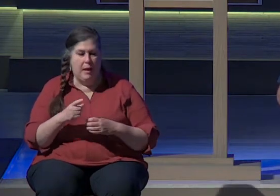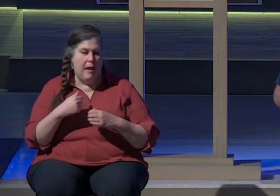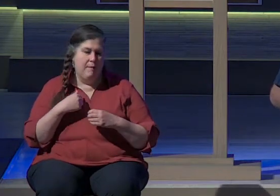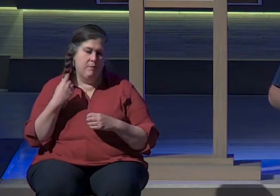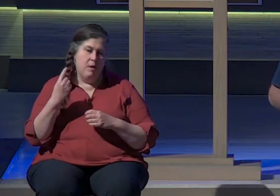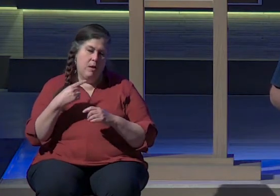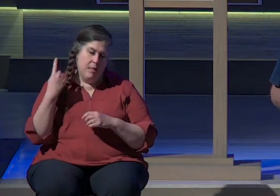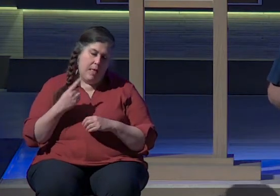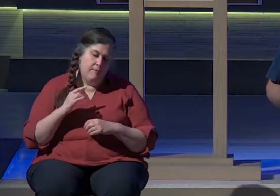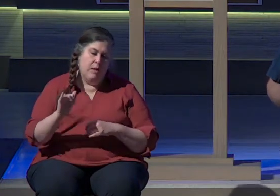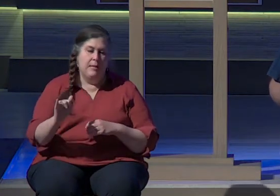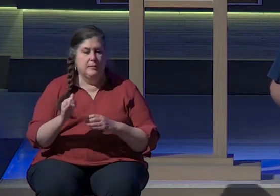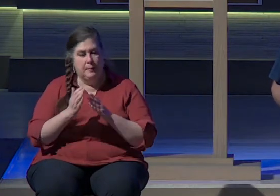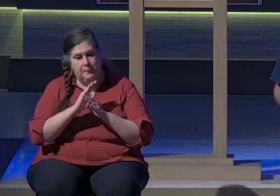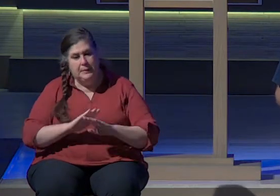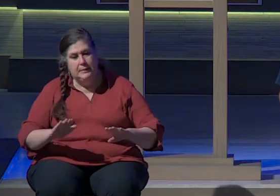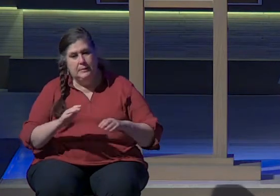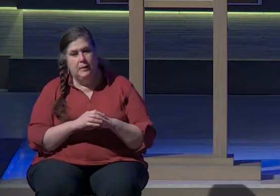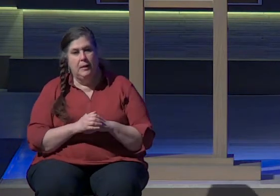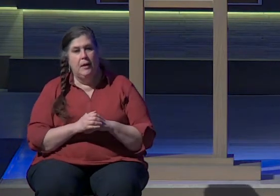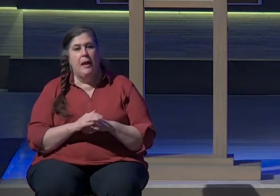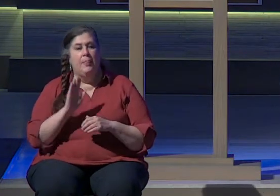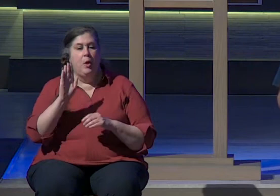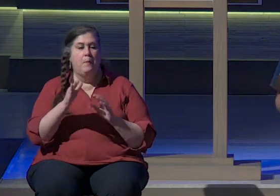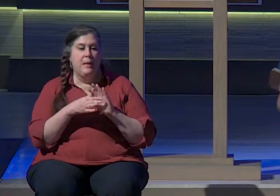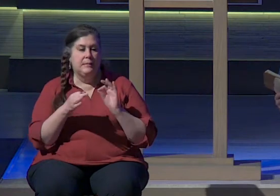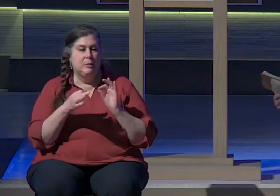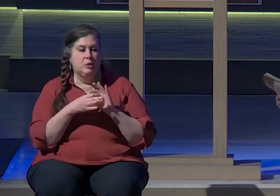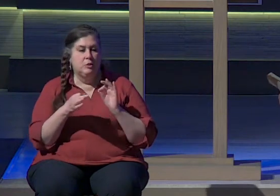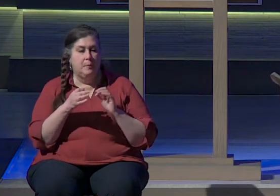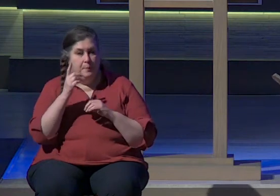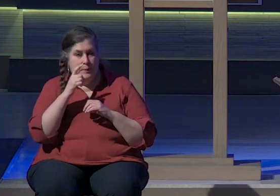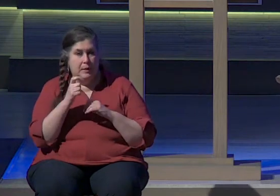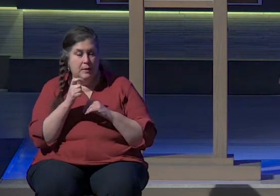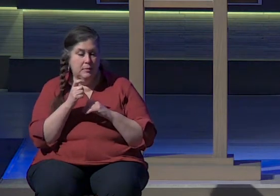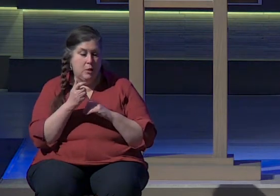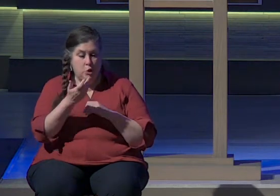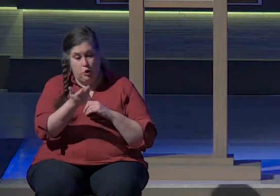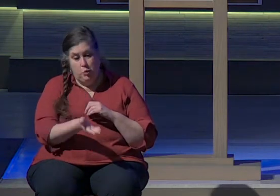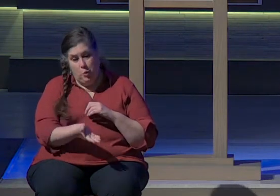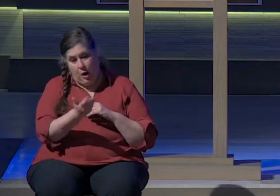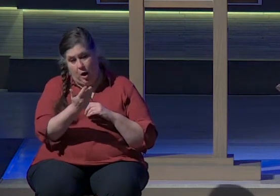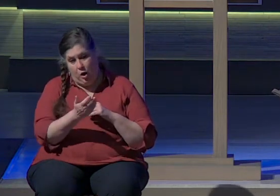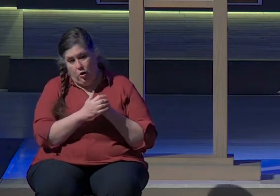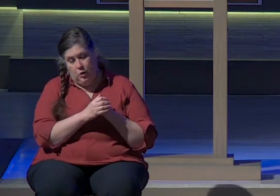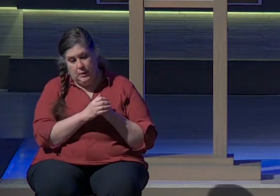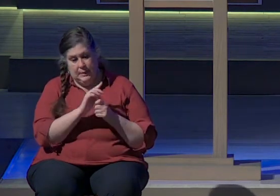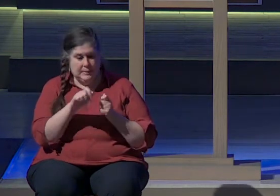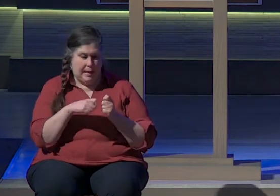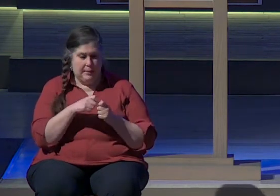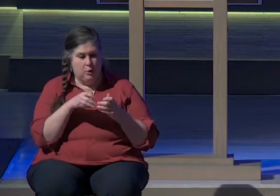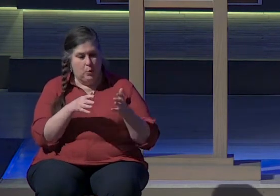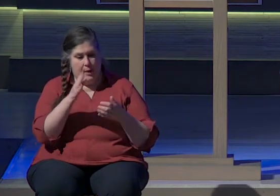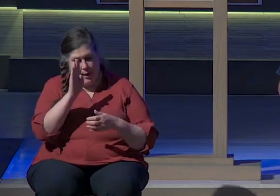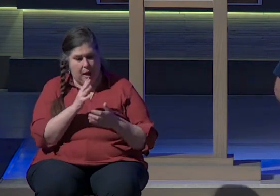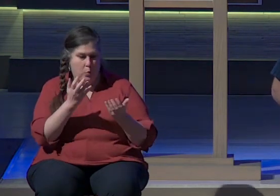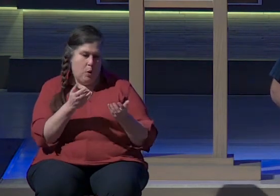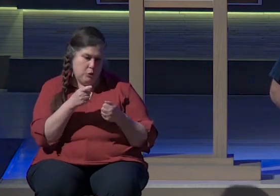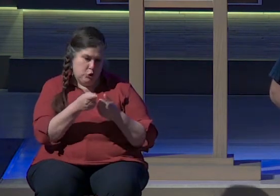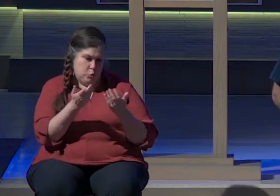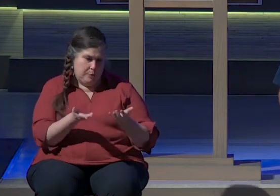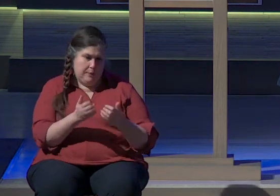And the subtlety behind their message is going to be because you are exactly as God wants you to